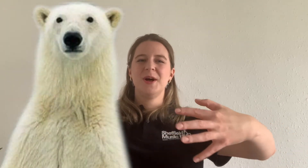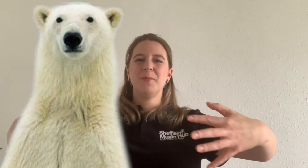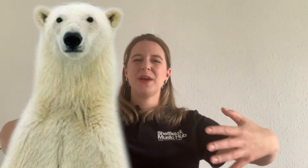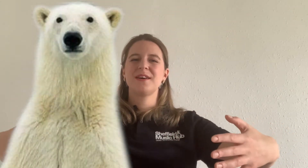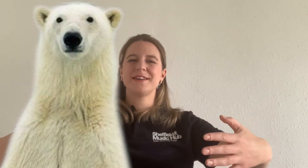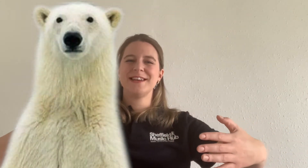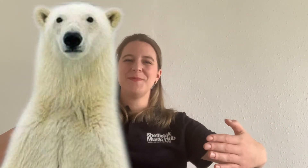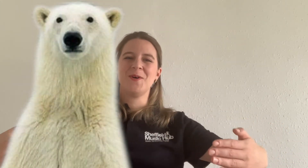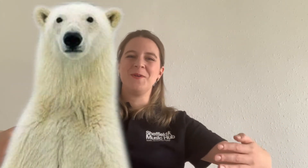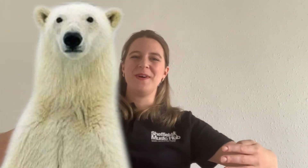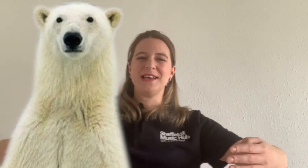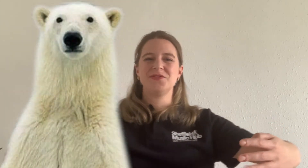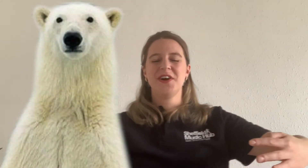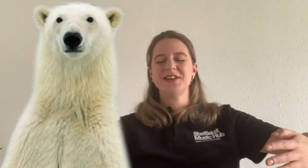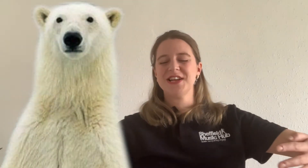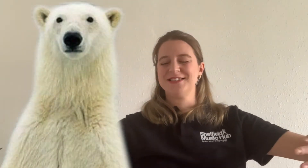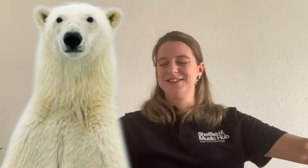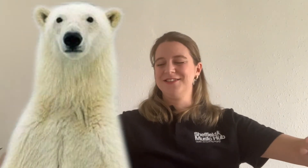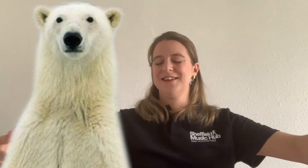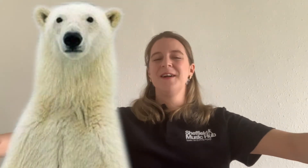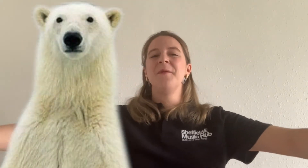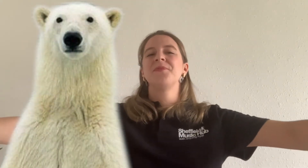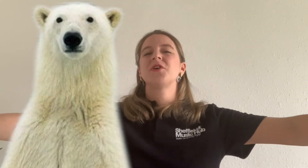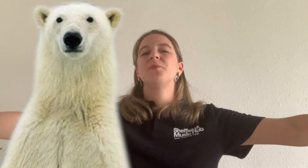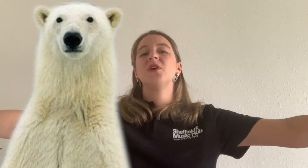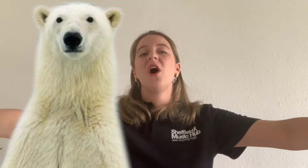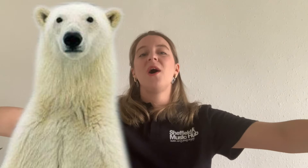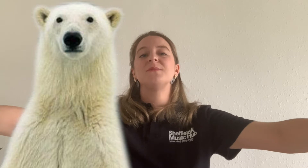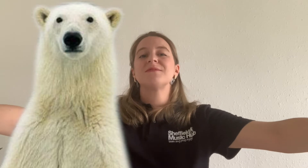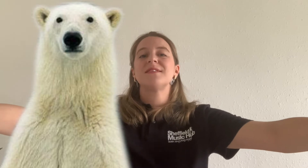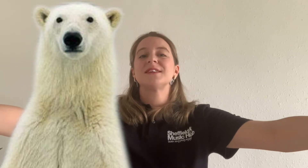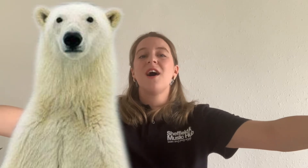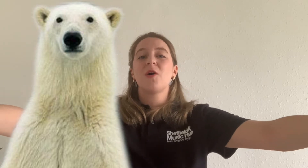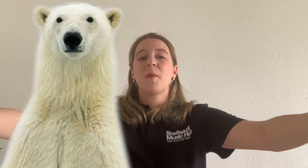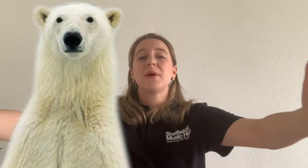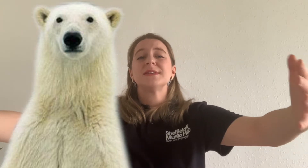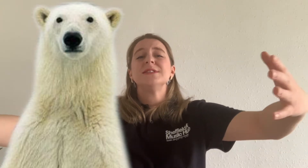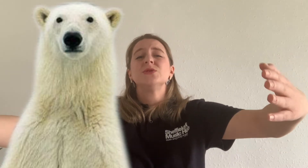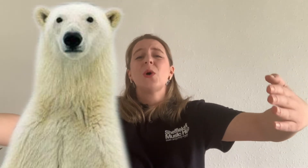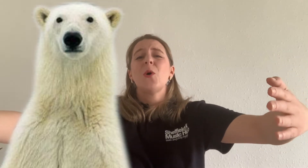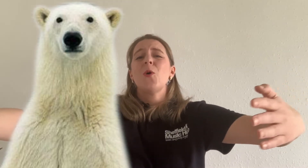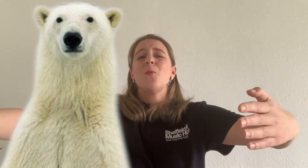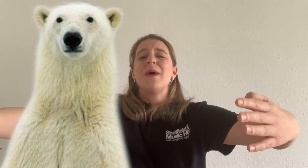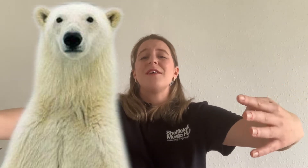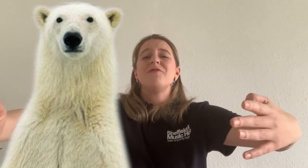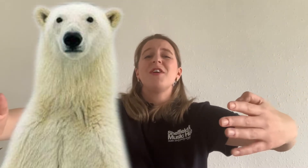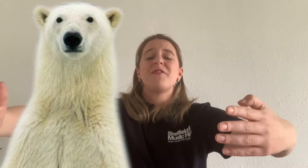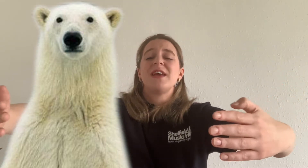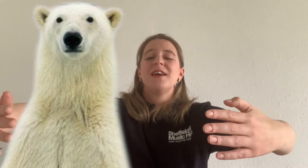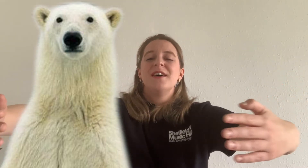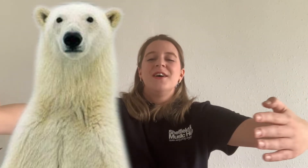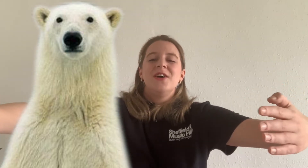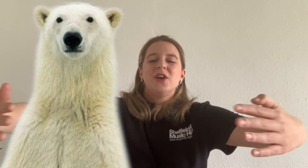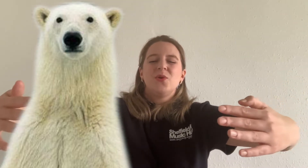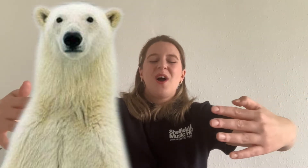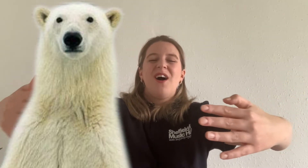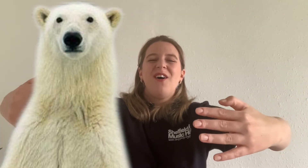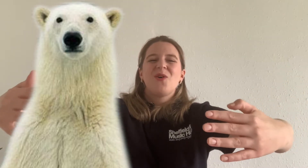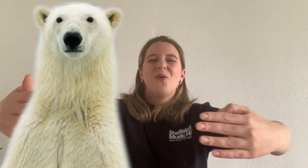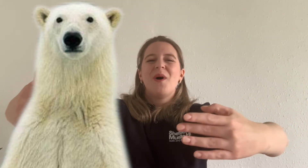Big cuddly polar bear, he's very gentle. You're going to put your arms around to hug, but because he's so big and fluffy, you can't quite